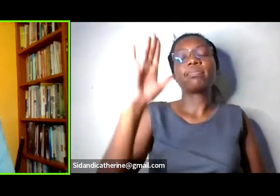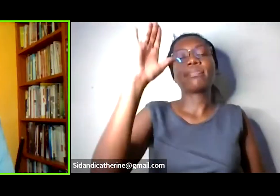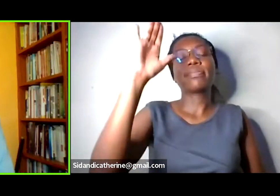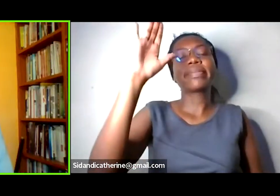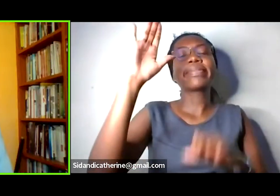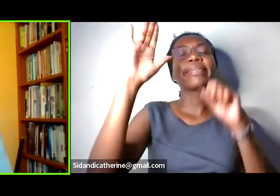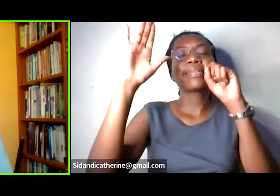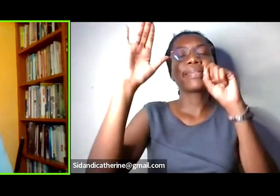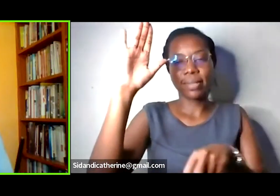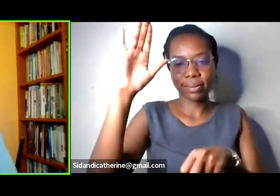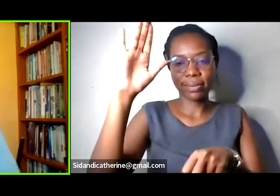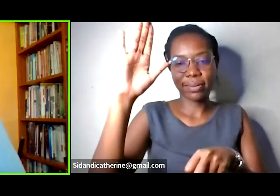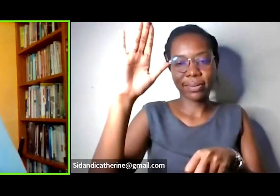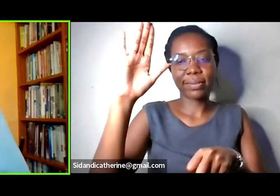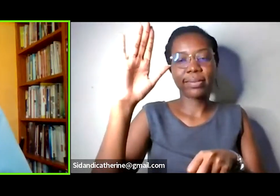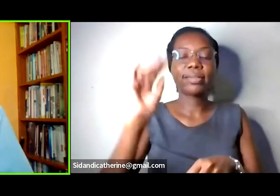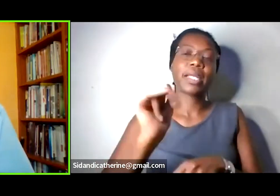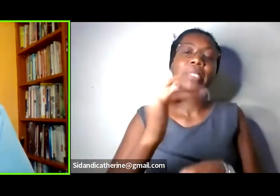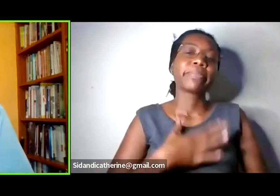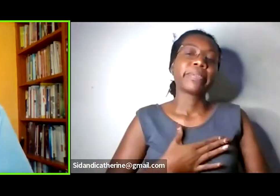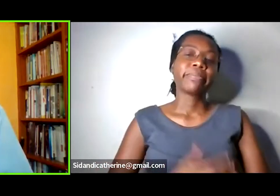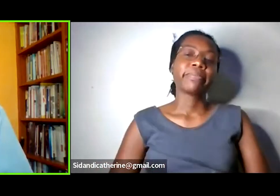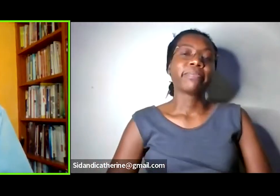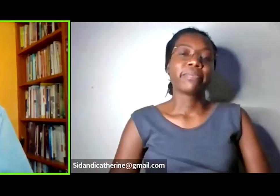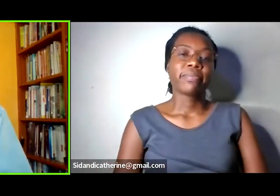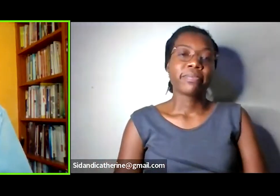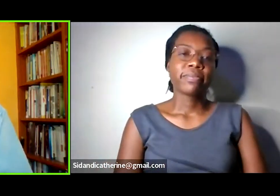give you a tip. If you get it right,